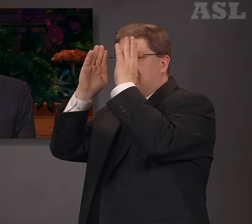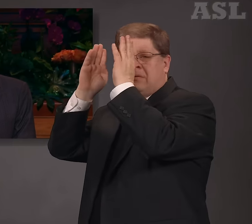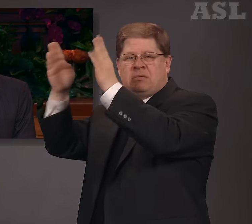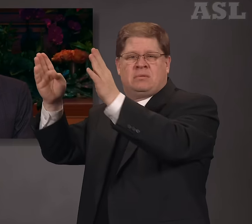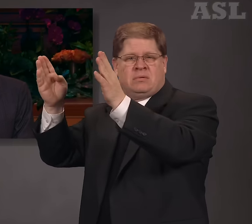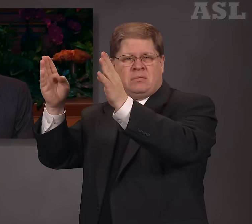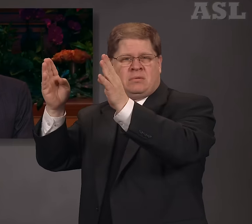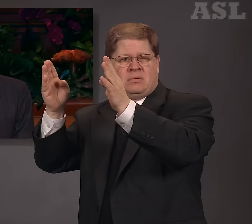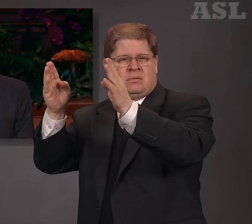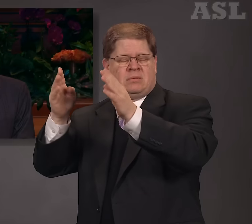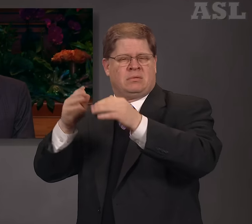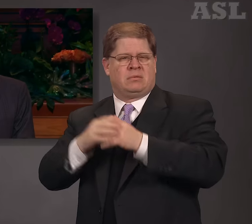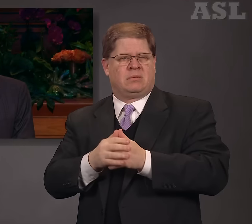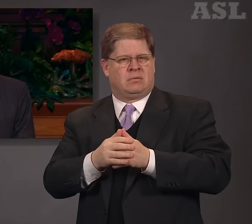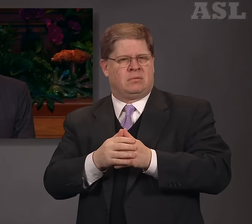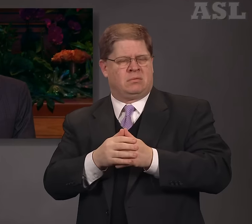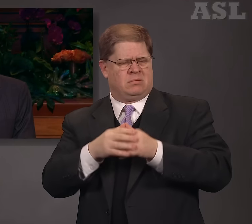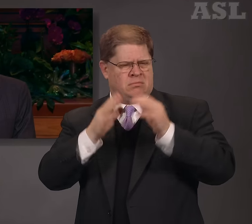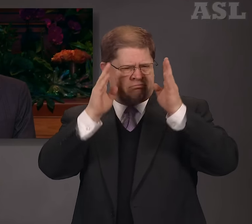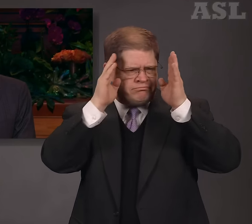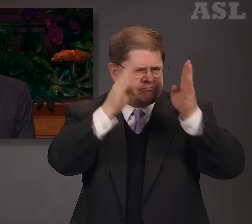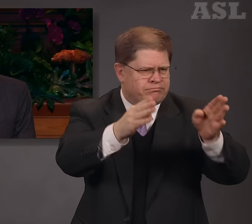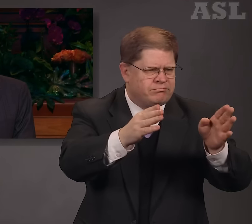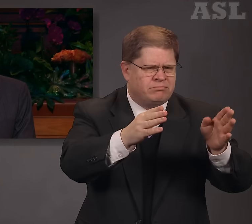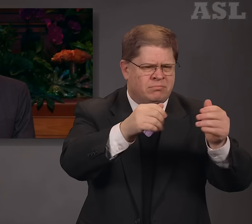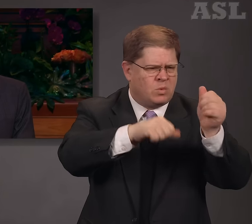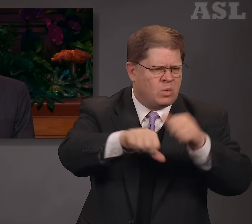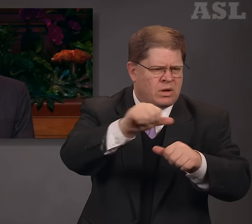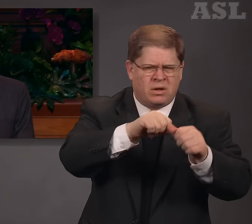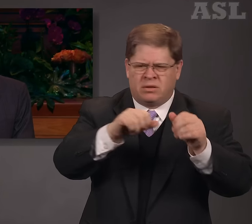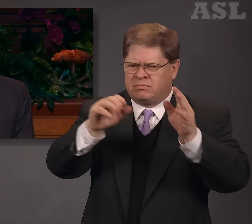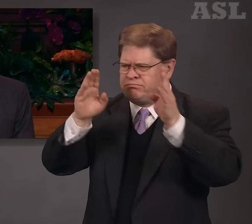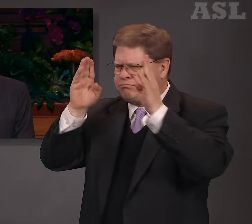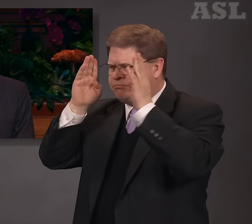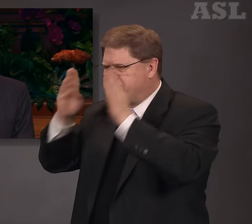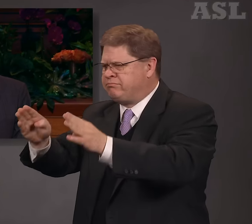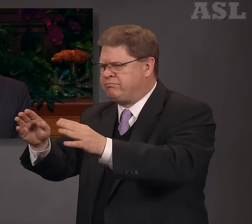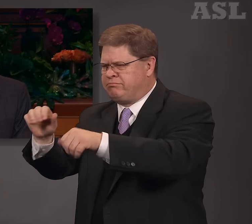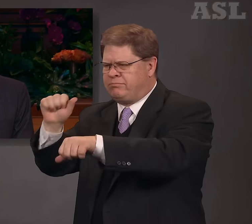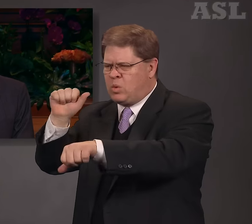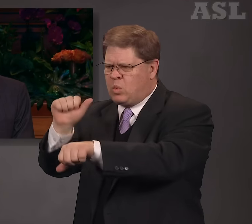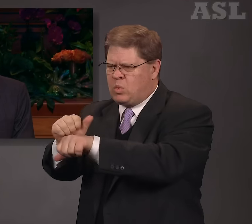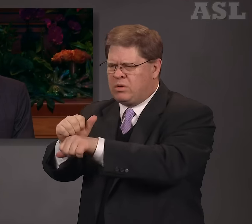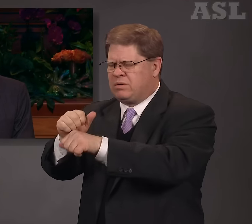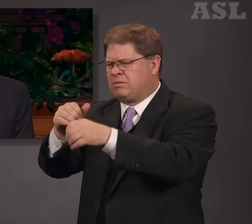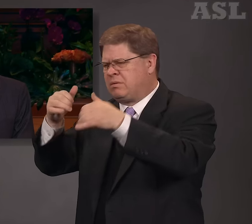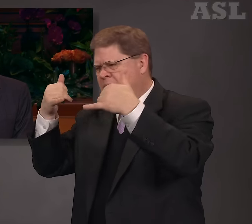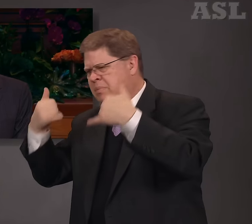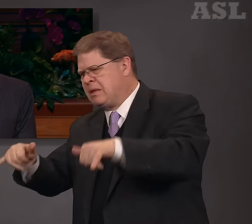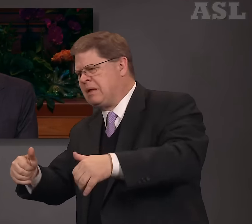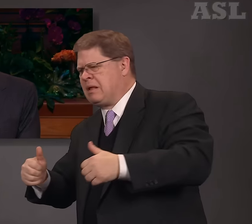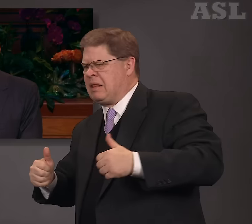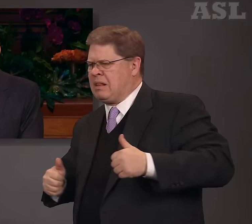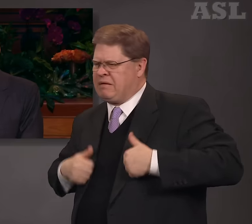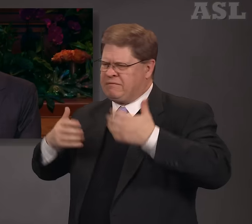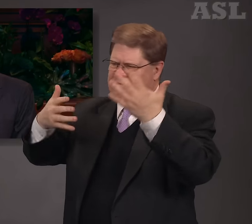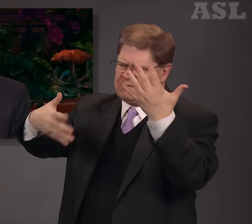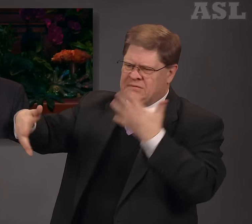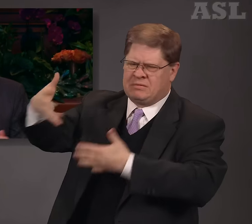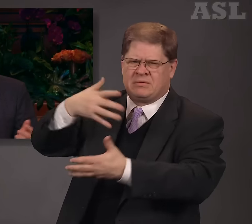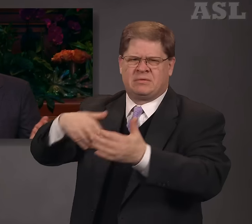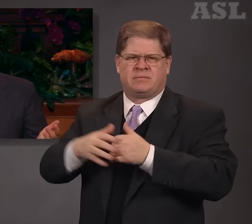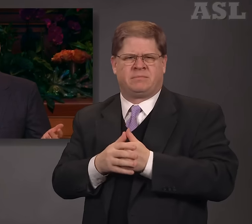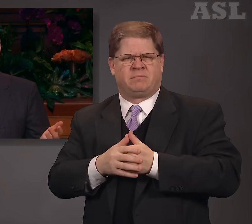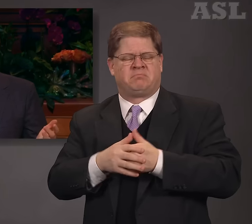begotten Son, as well as to our brothers and sisters with whom we work, play, and live. So